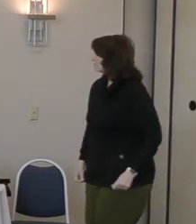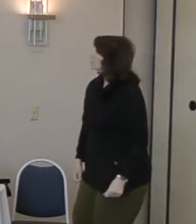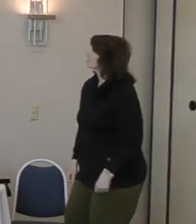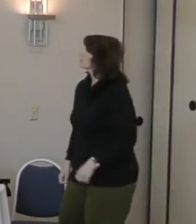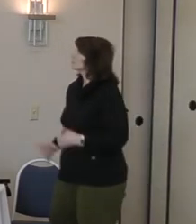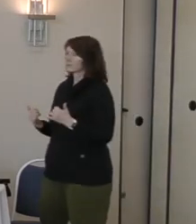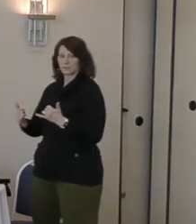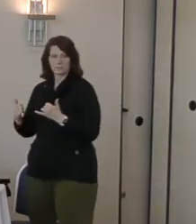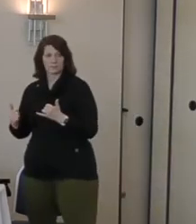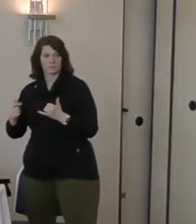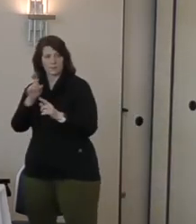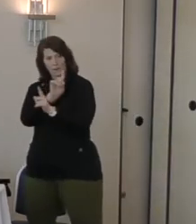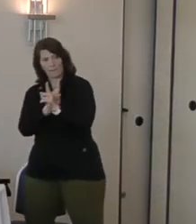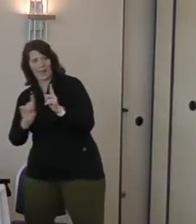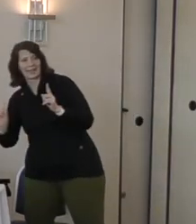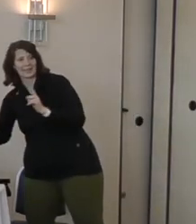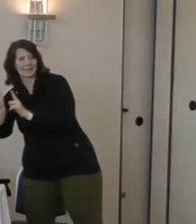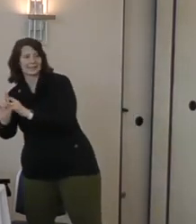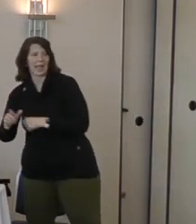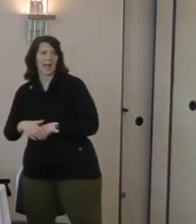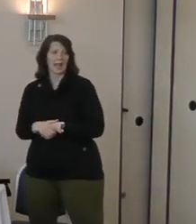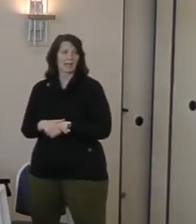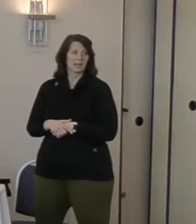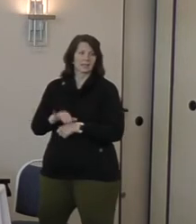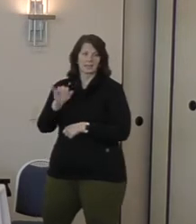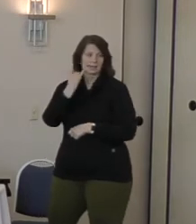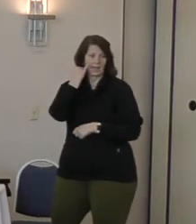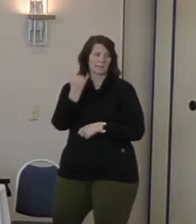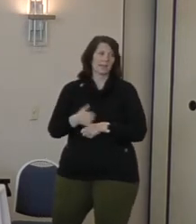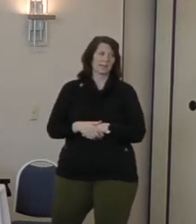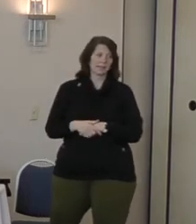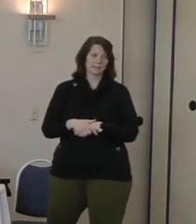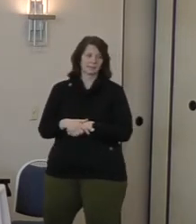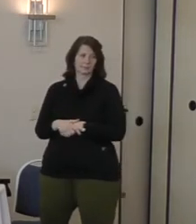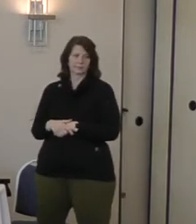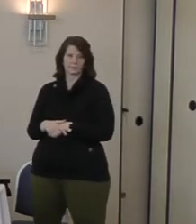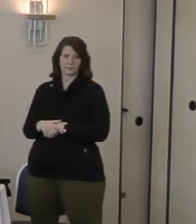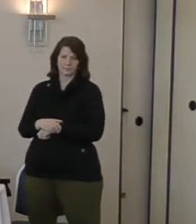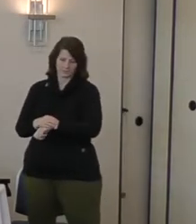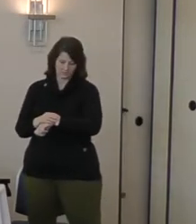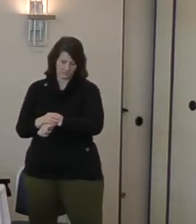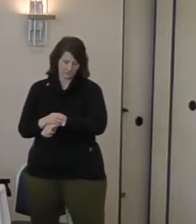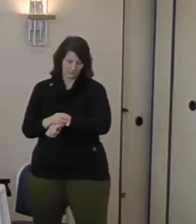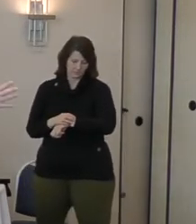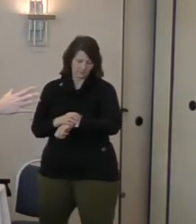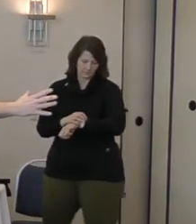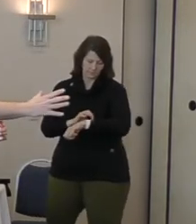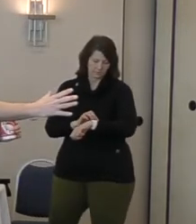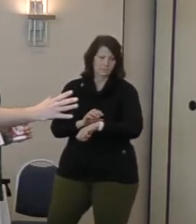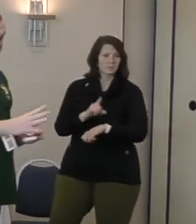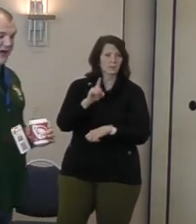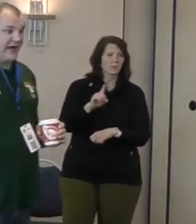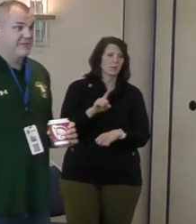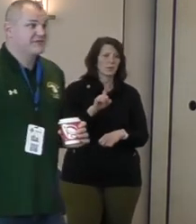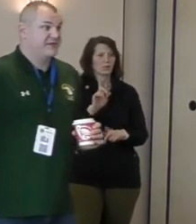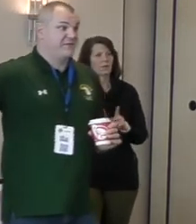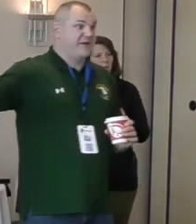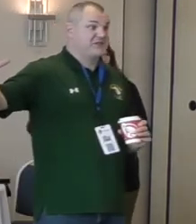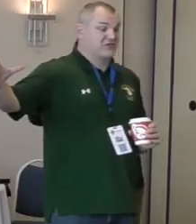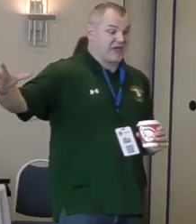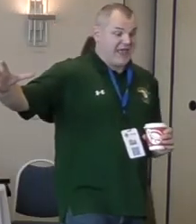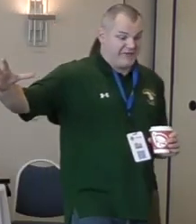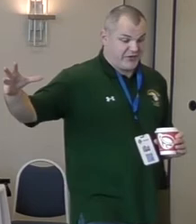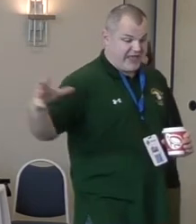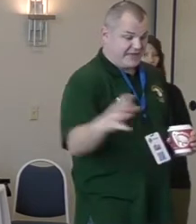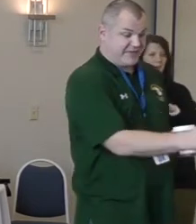This time, they're gonna bring it back inside. Same idea, all right? You've attacked wide so many times, the